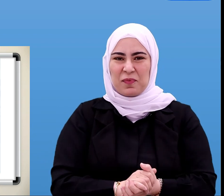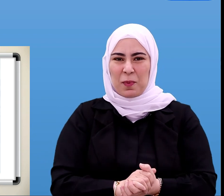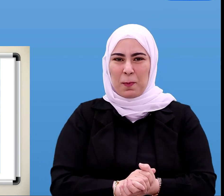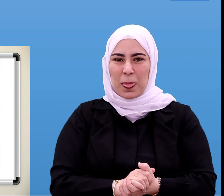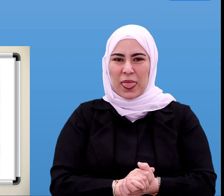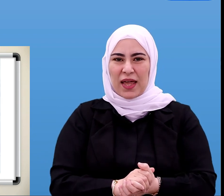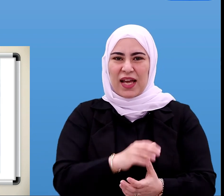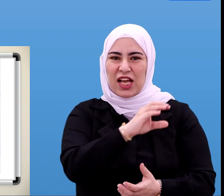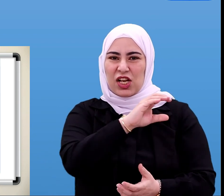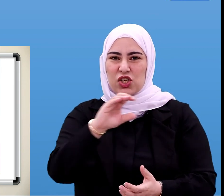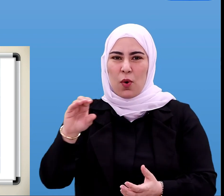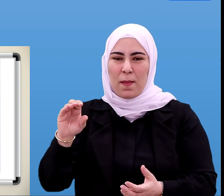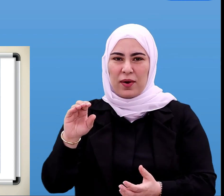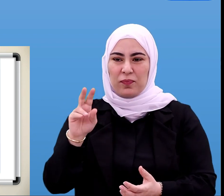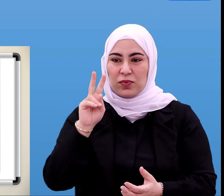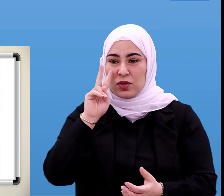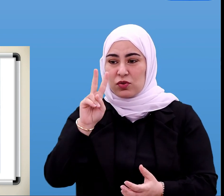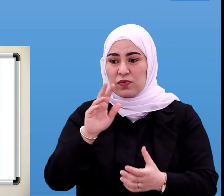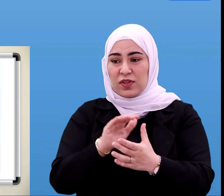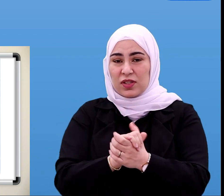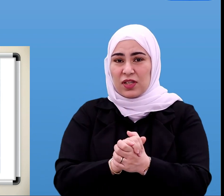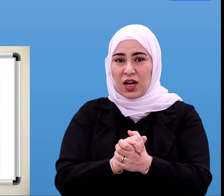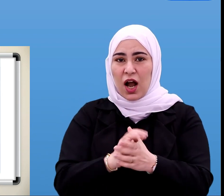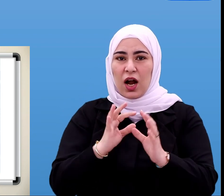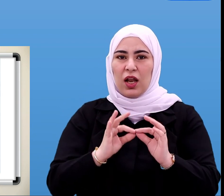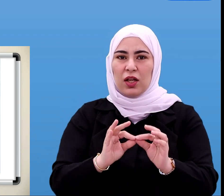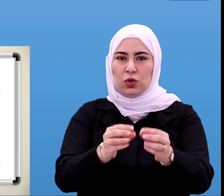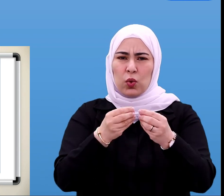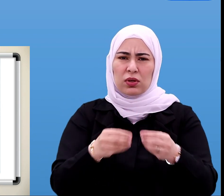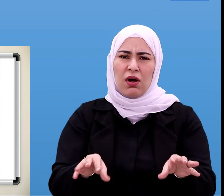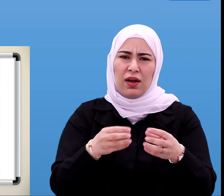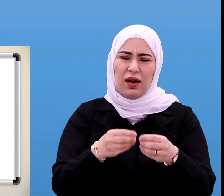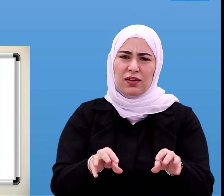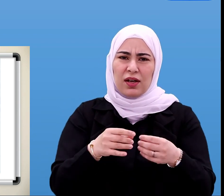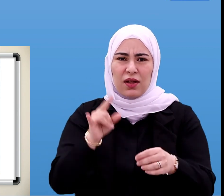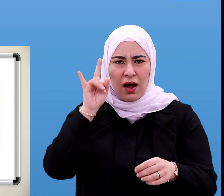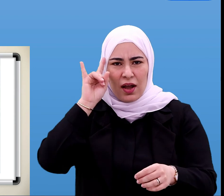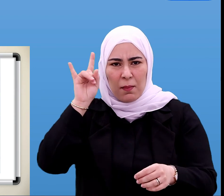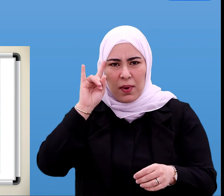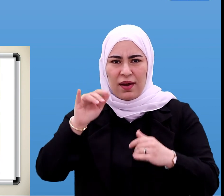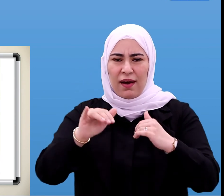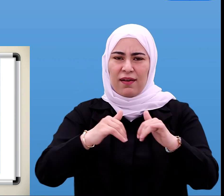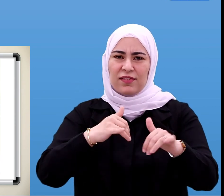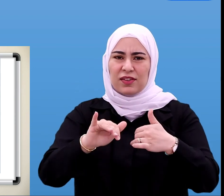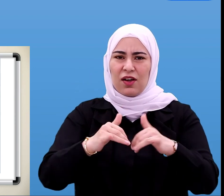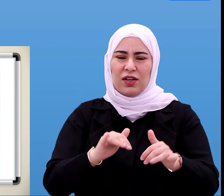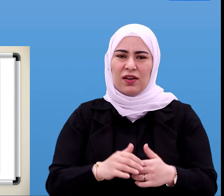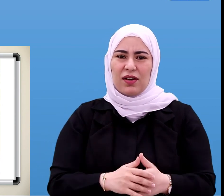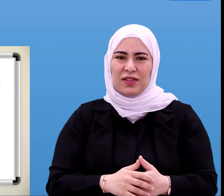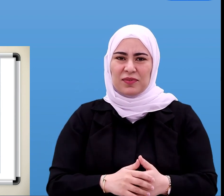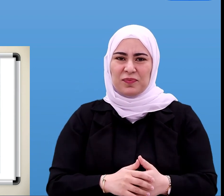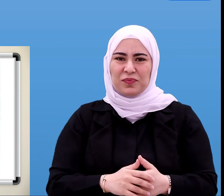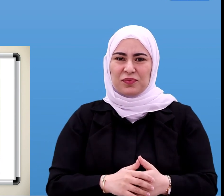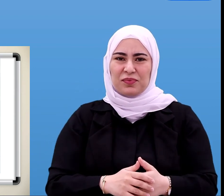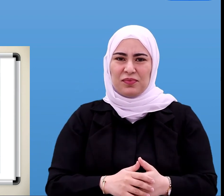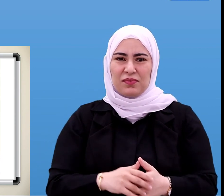gets lost all the time while driving. What are you going to tell them? Think and then answer.